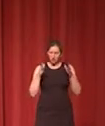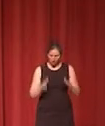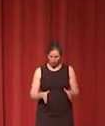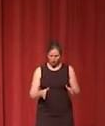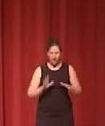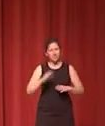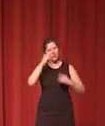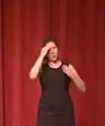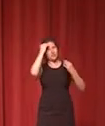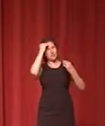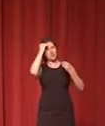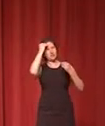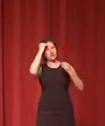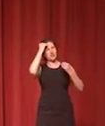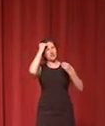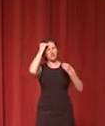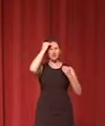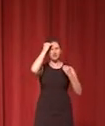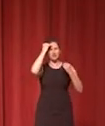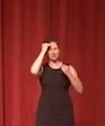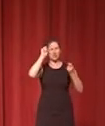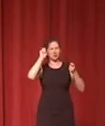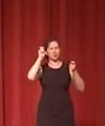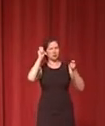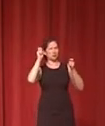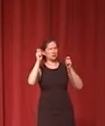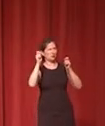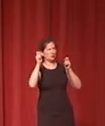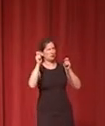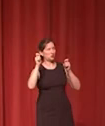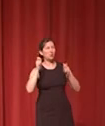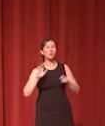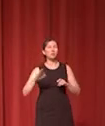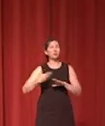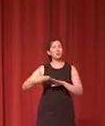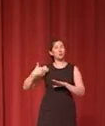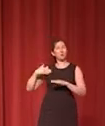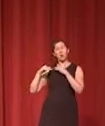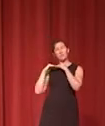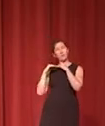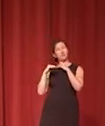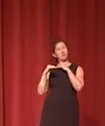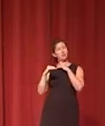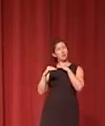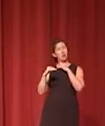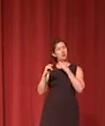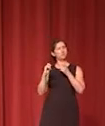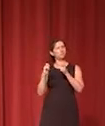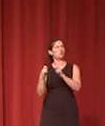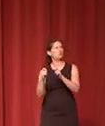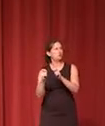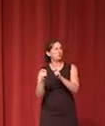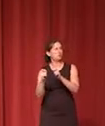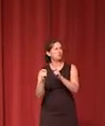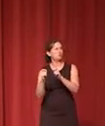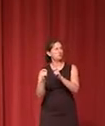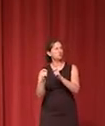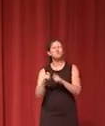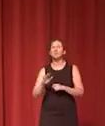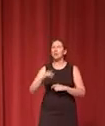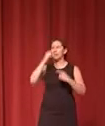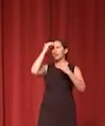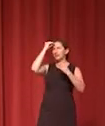abilities that affect that have been changing from what their baseline is, and those thinking abilities affect their